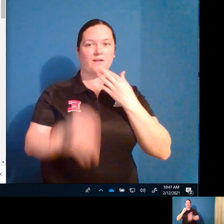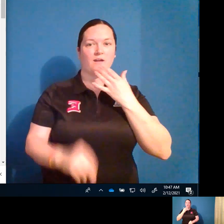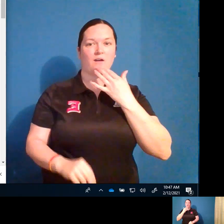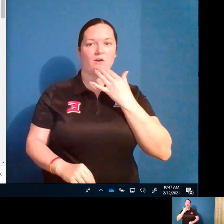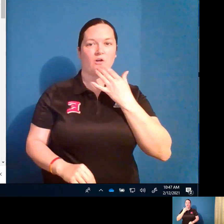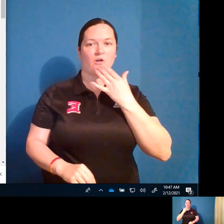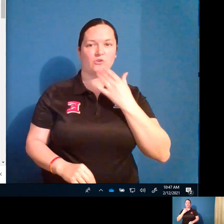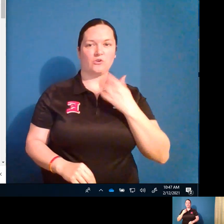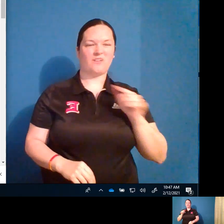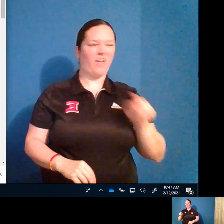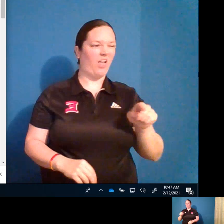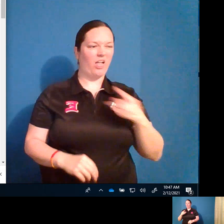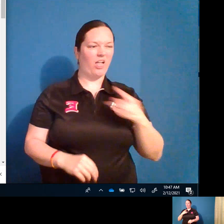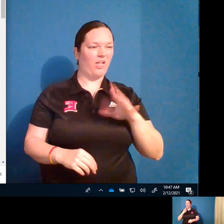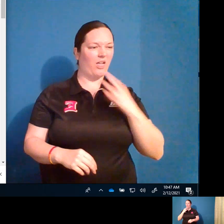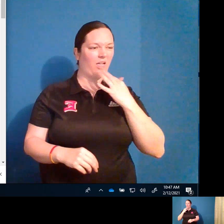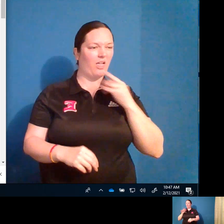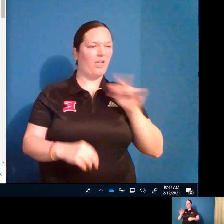want to change this one. I don't like that.